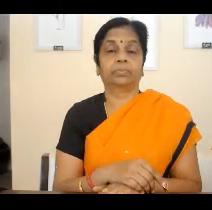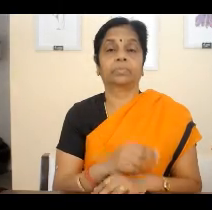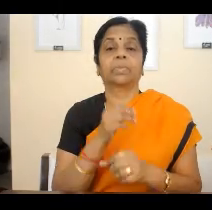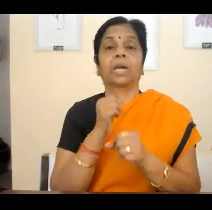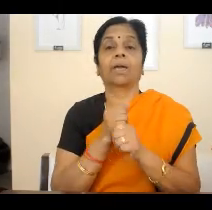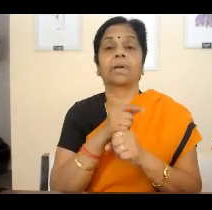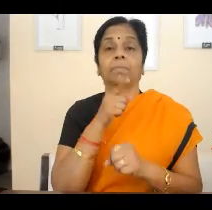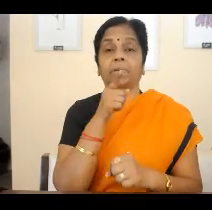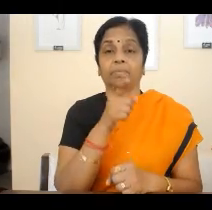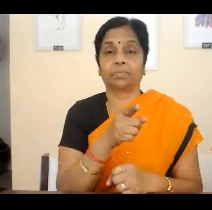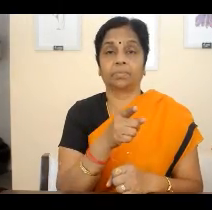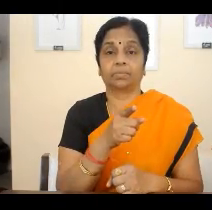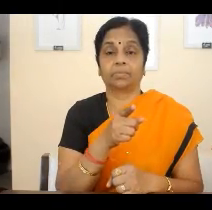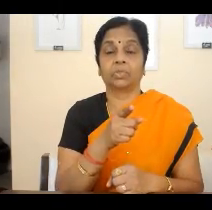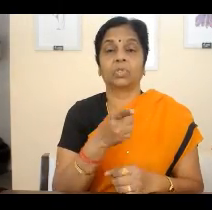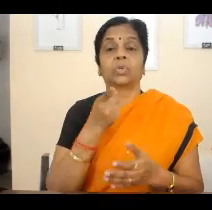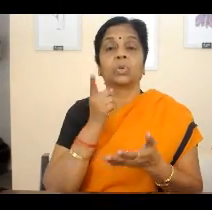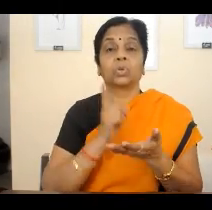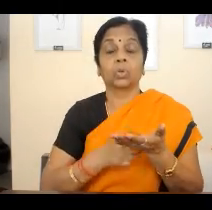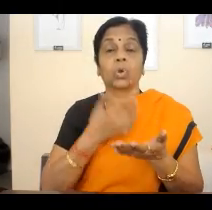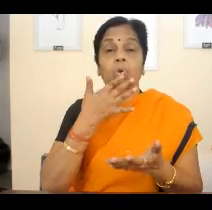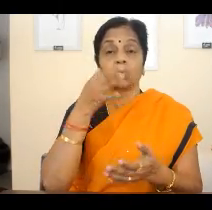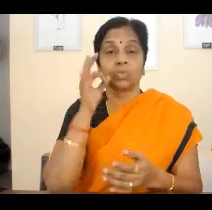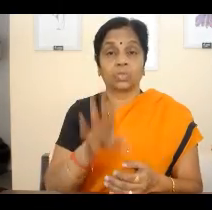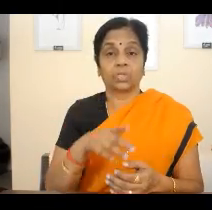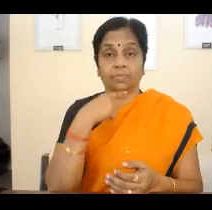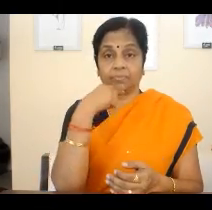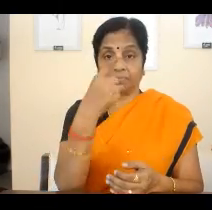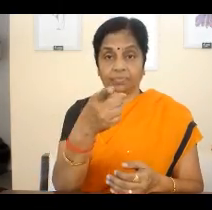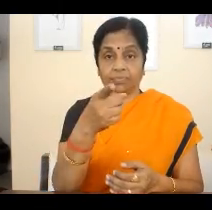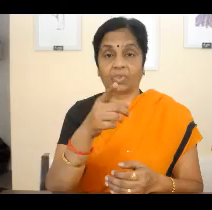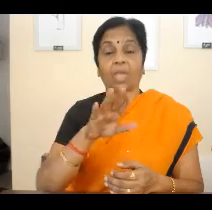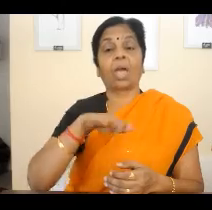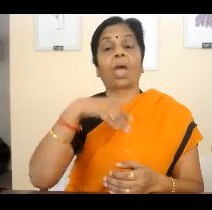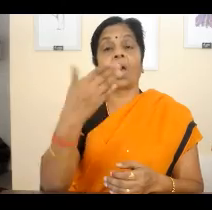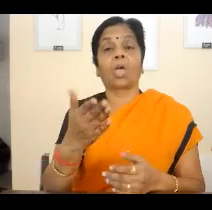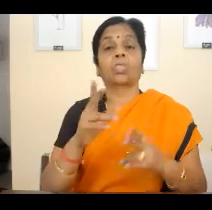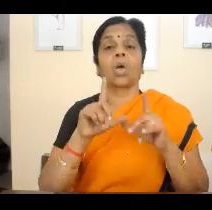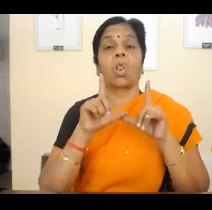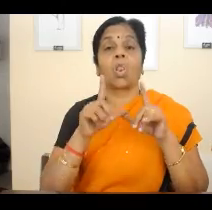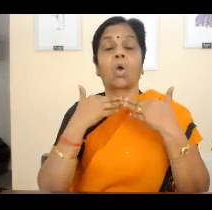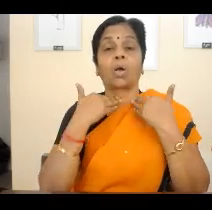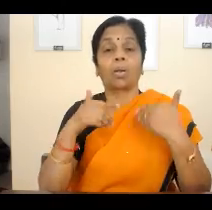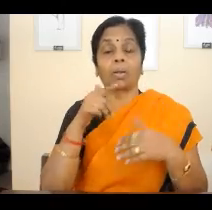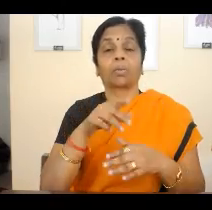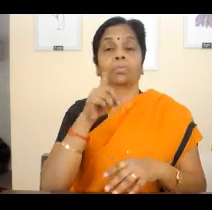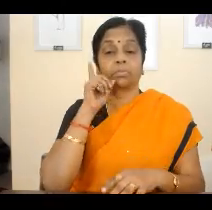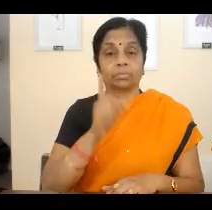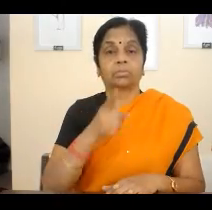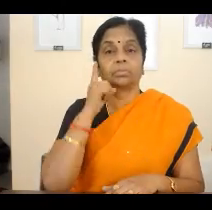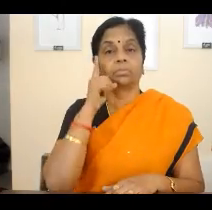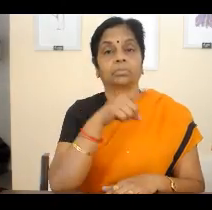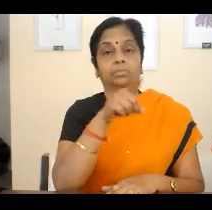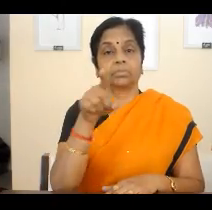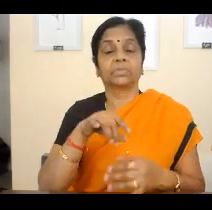government should ensure that other laws are amended, especially when